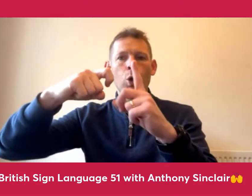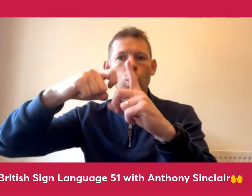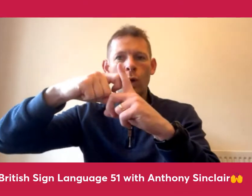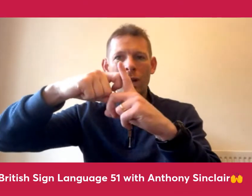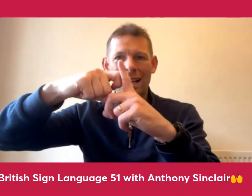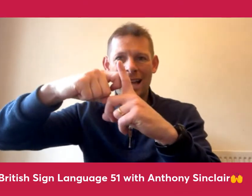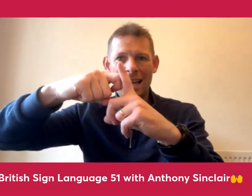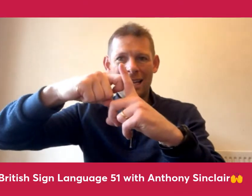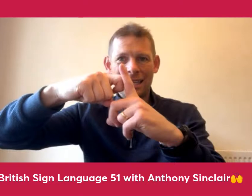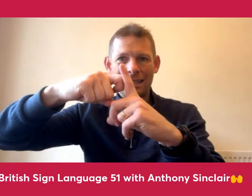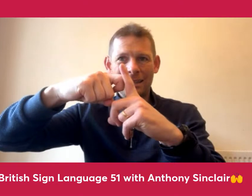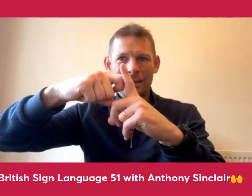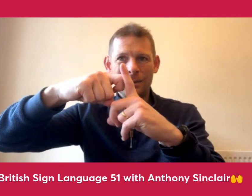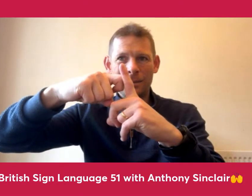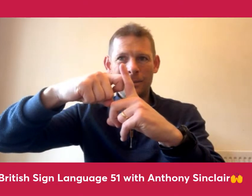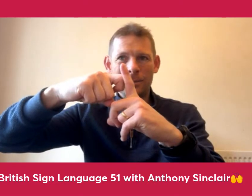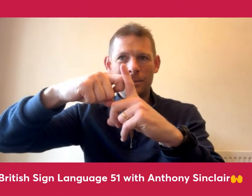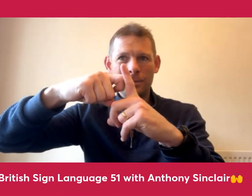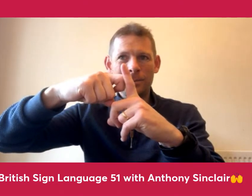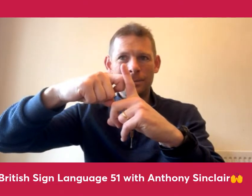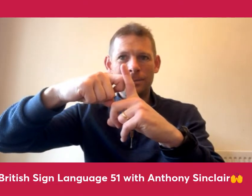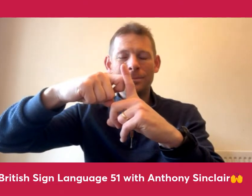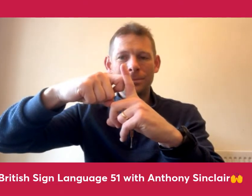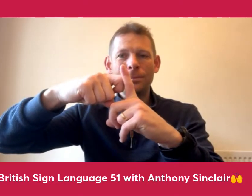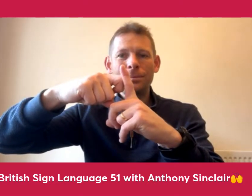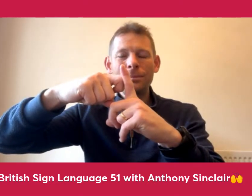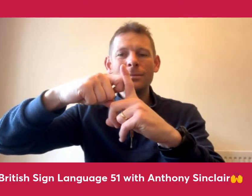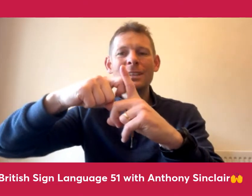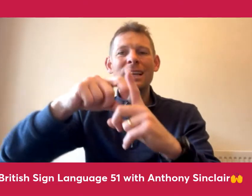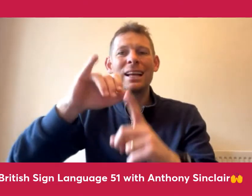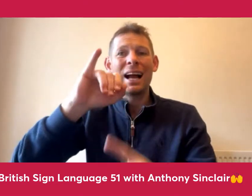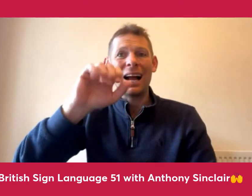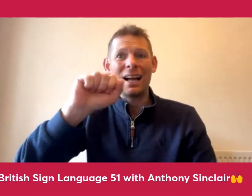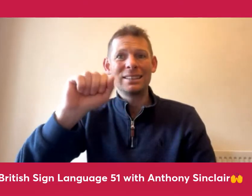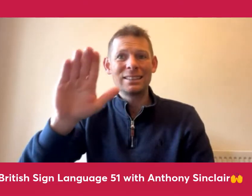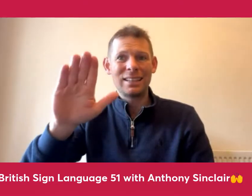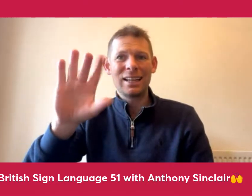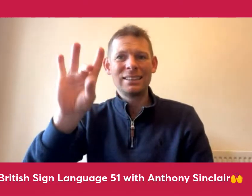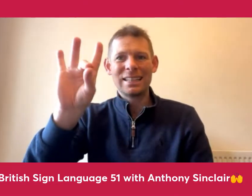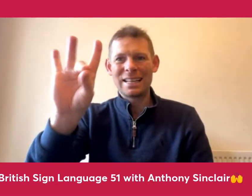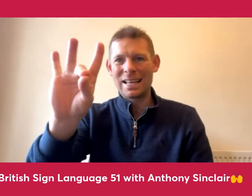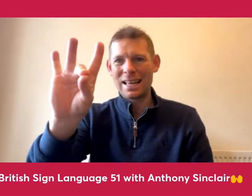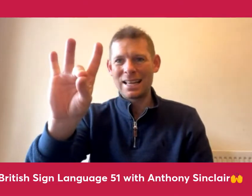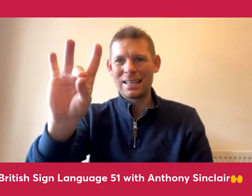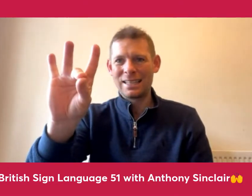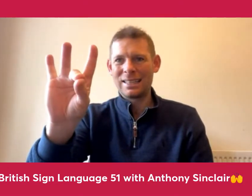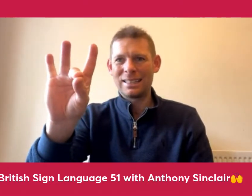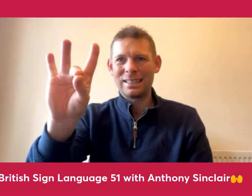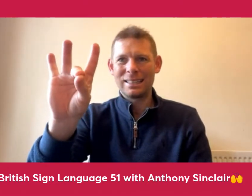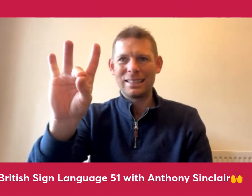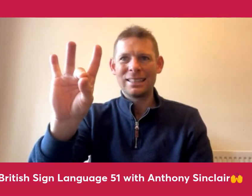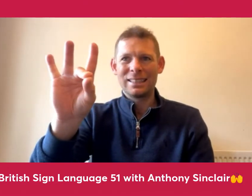like that. That's RK in British Sign Language, and in ISL, that is the